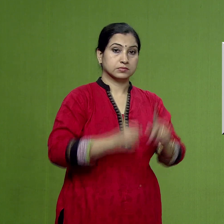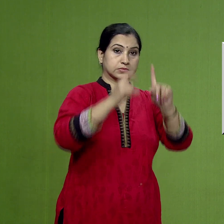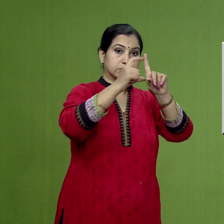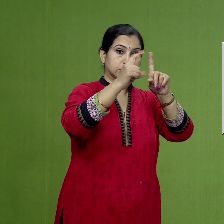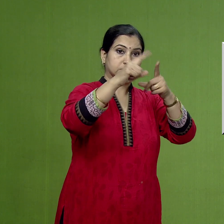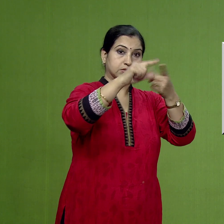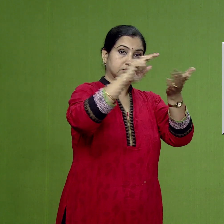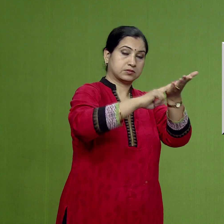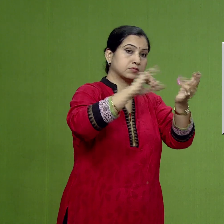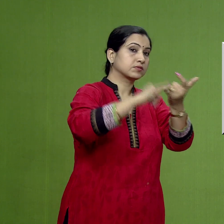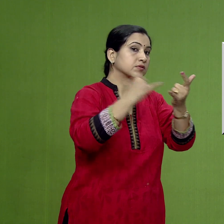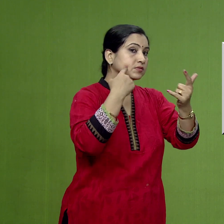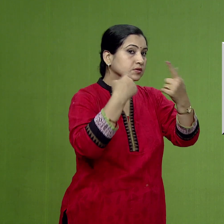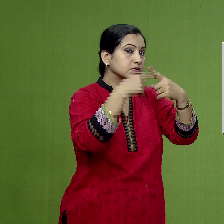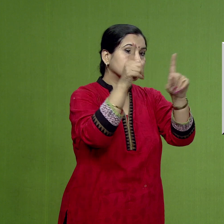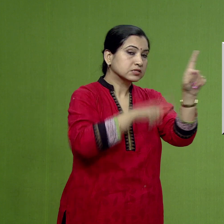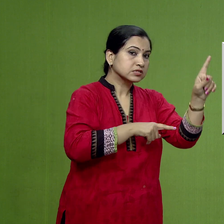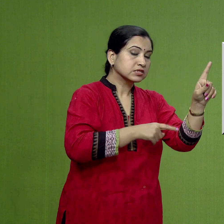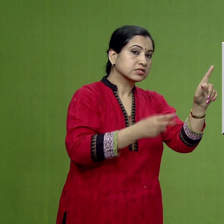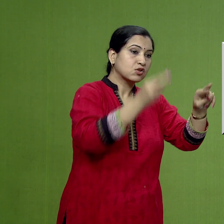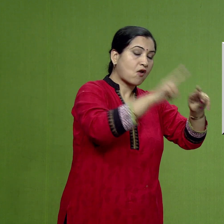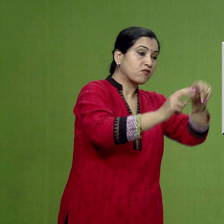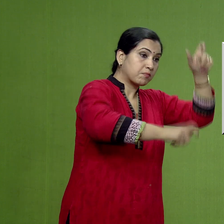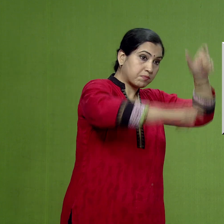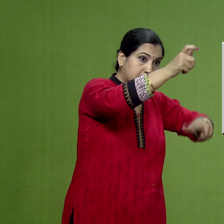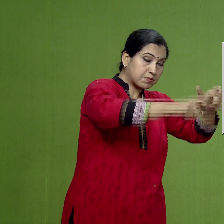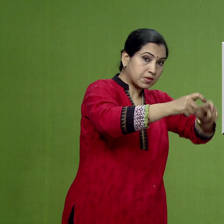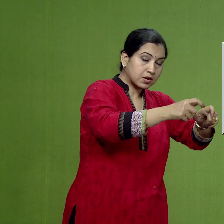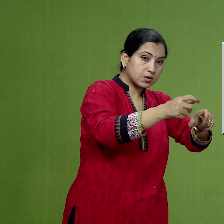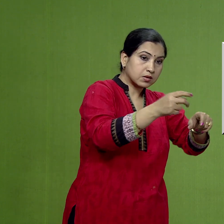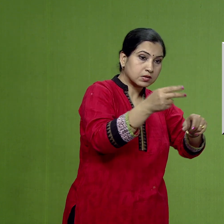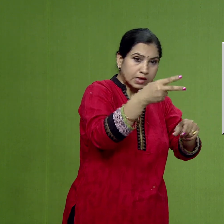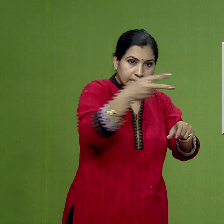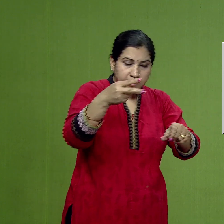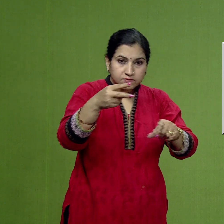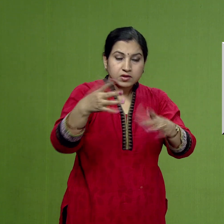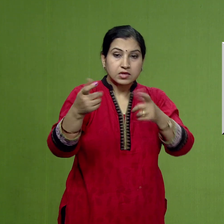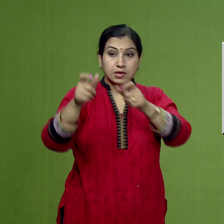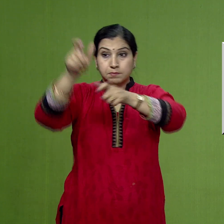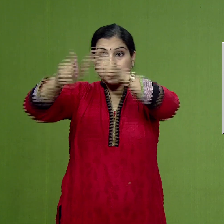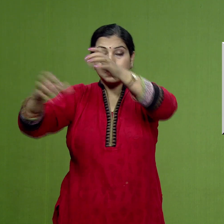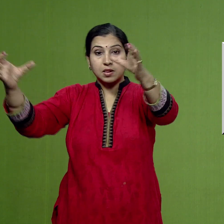density of population is equal to number of people in defined area